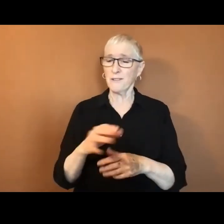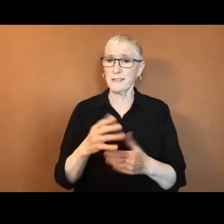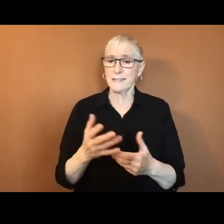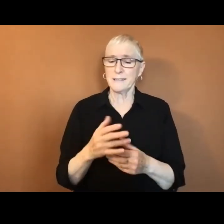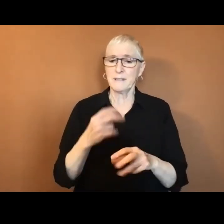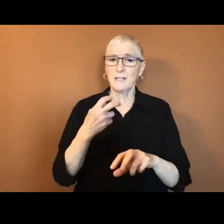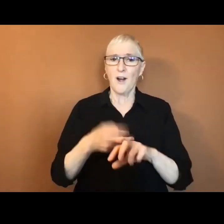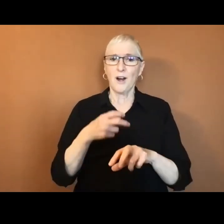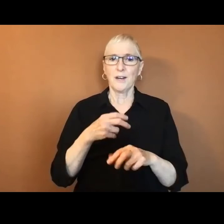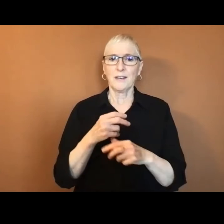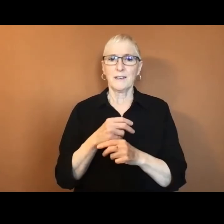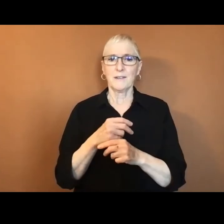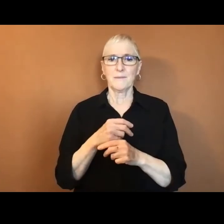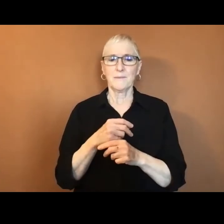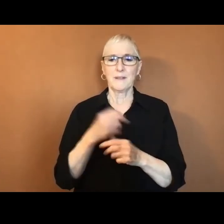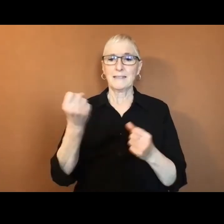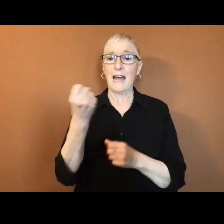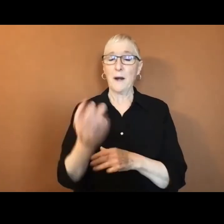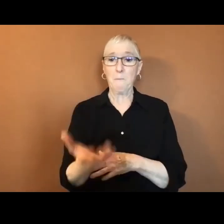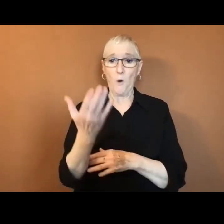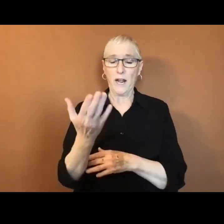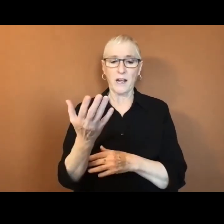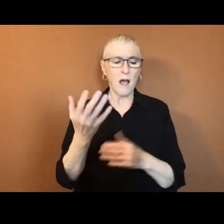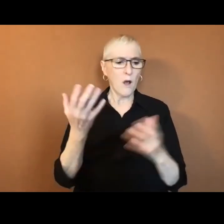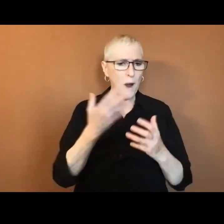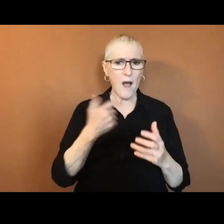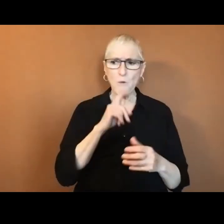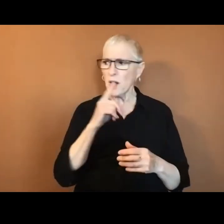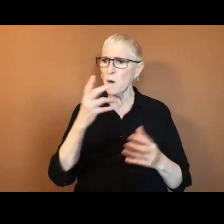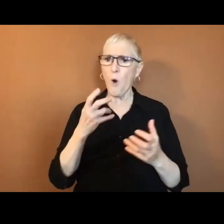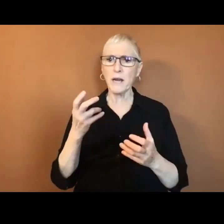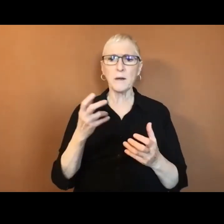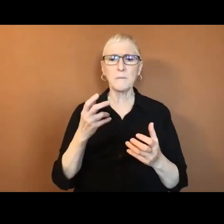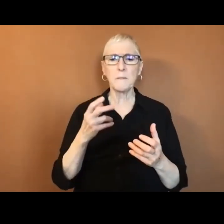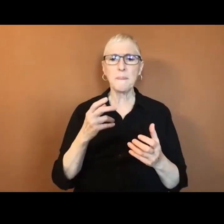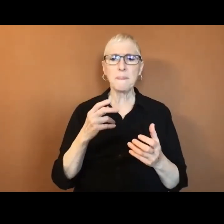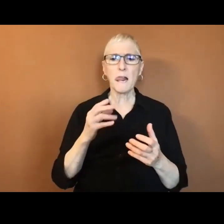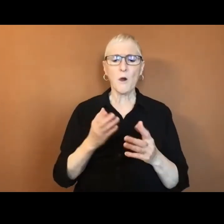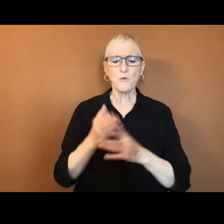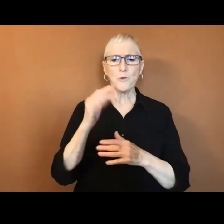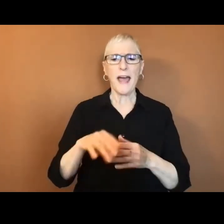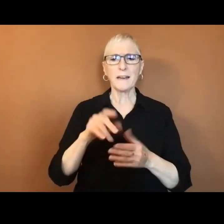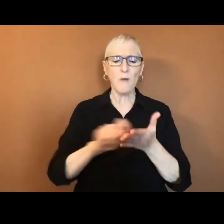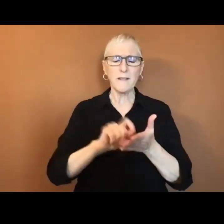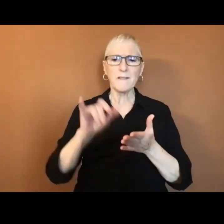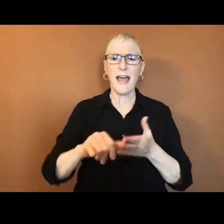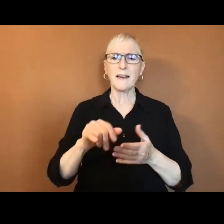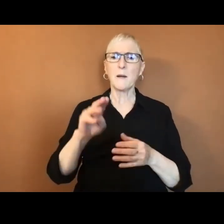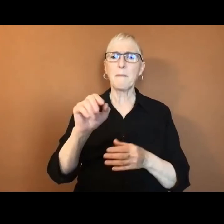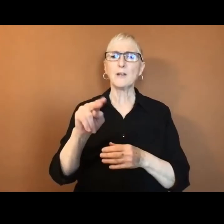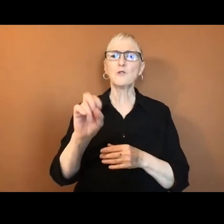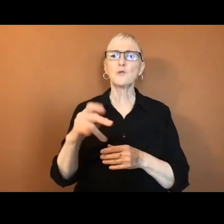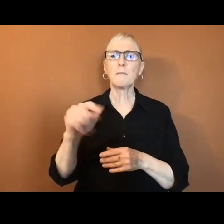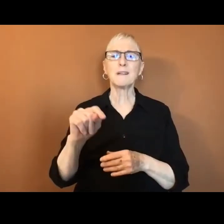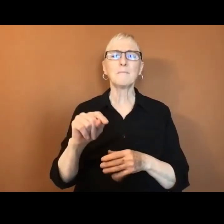not, Saturday morning be like, wow, I really want to like chug through that manuscript a little more. Like it's up to you to